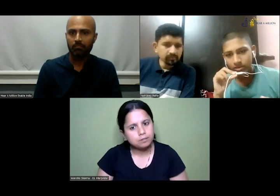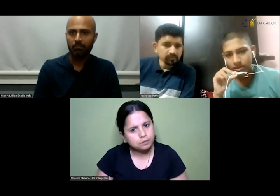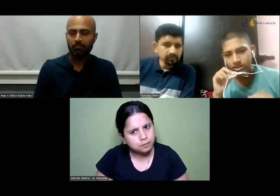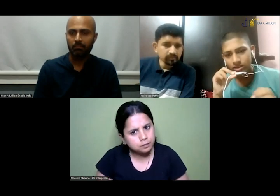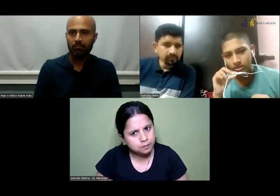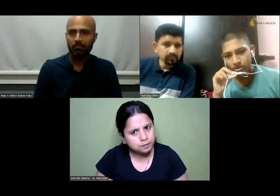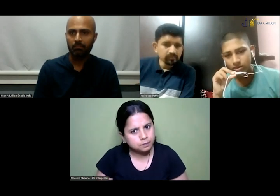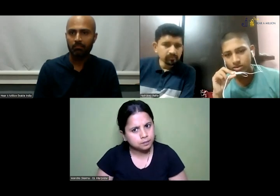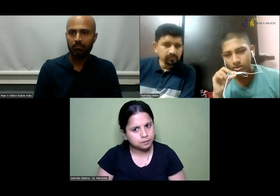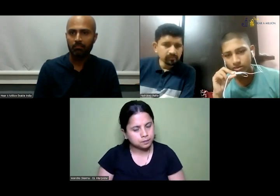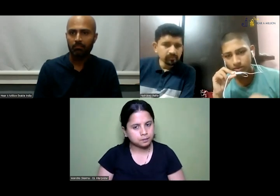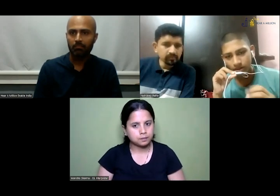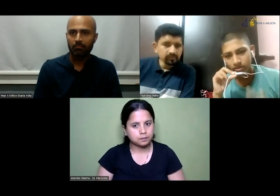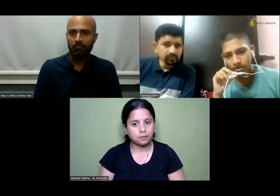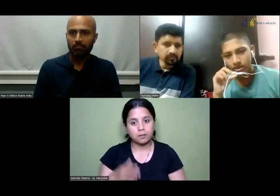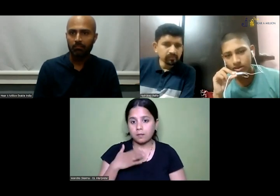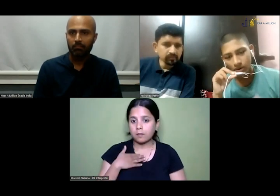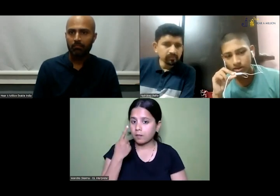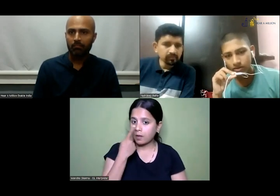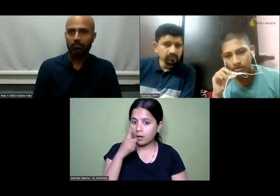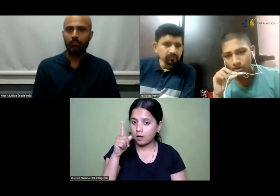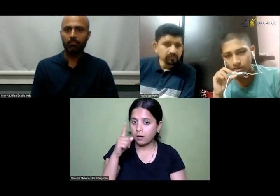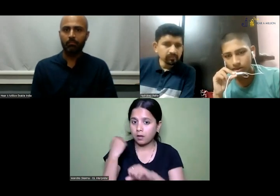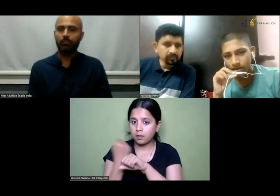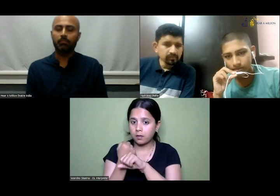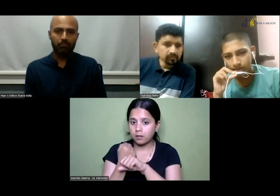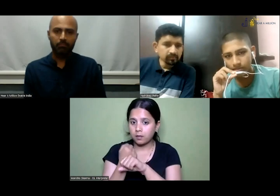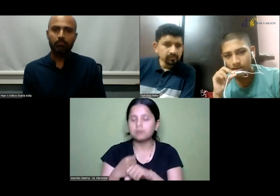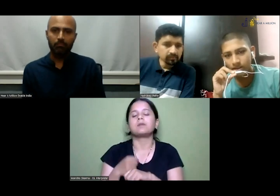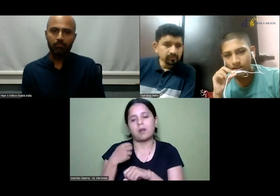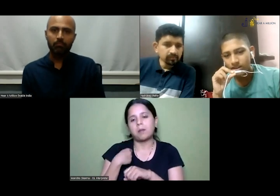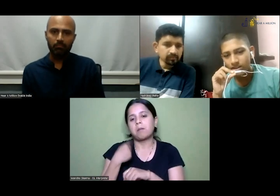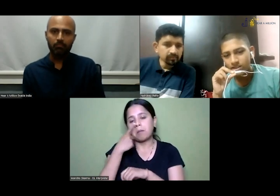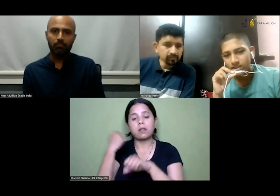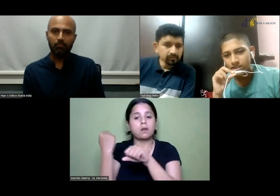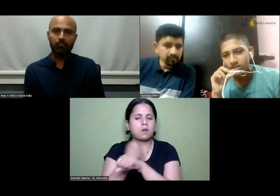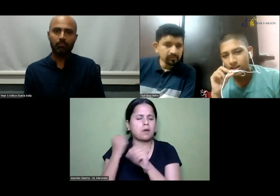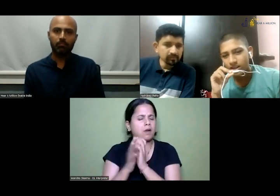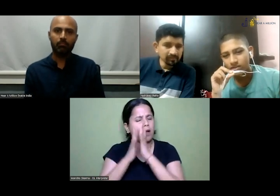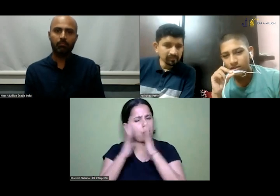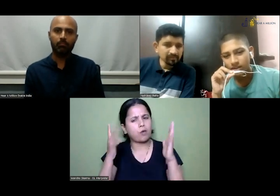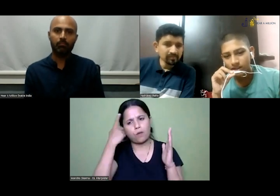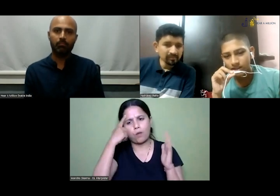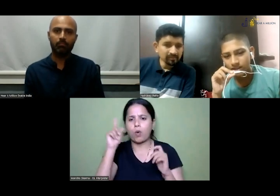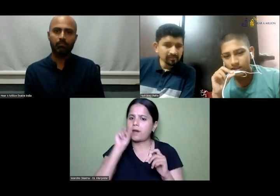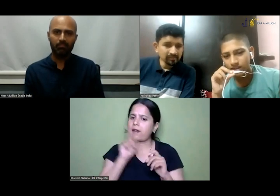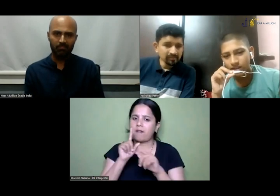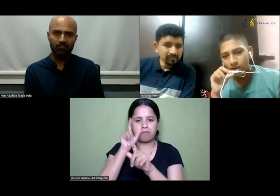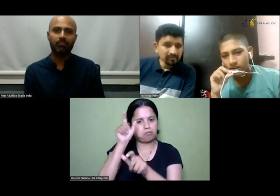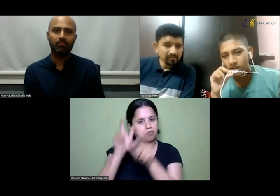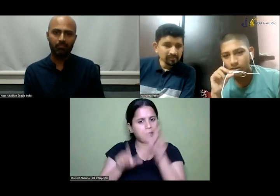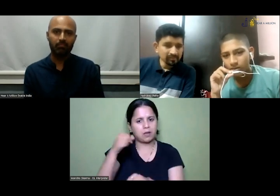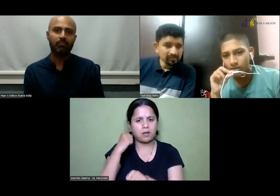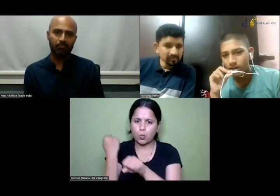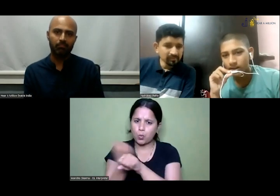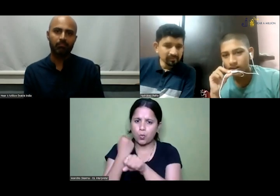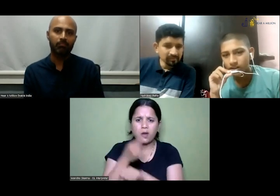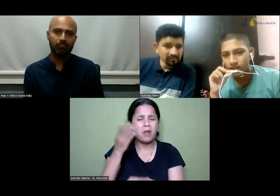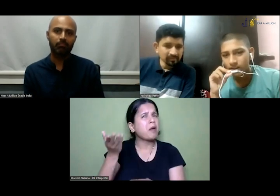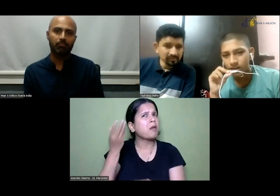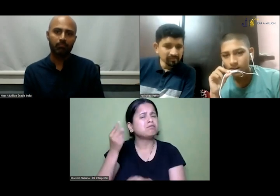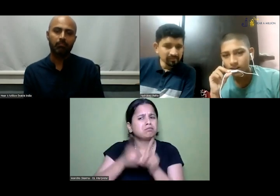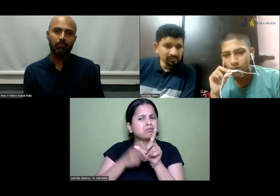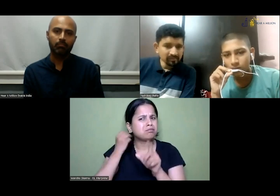Mary mummy, she used to work a lot for deaf people. She had started working a long time ago,